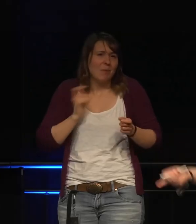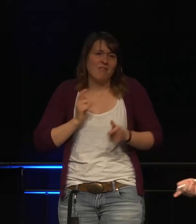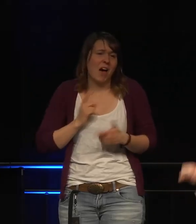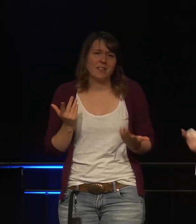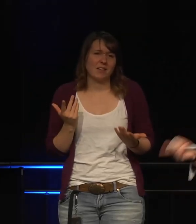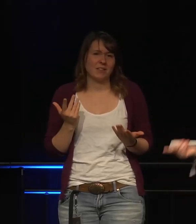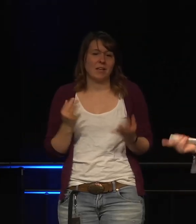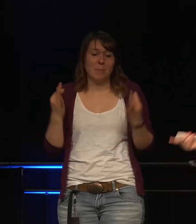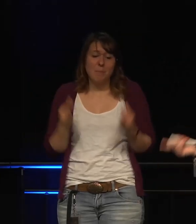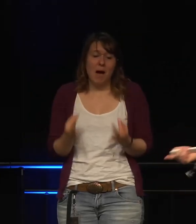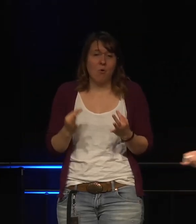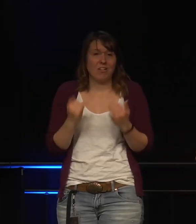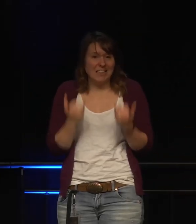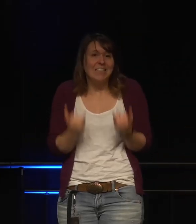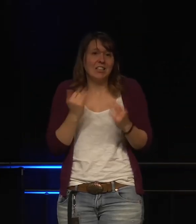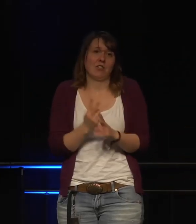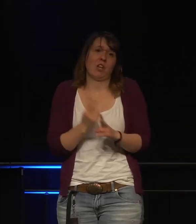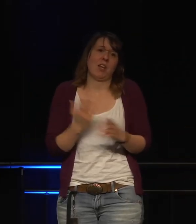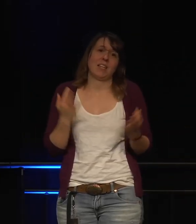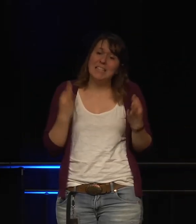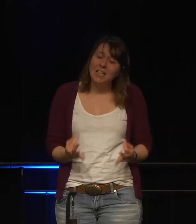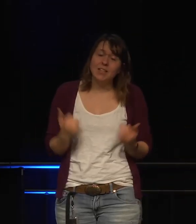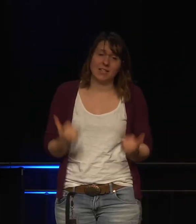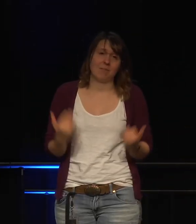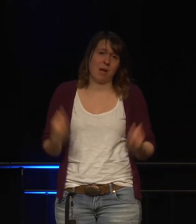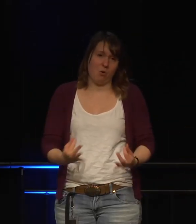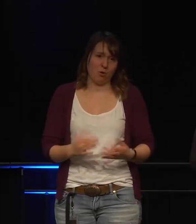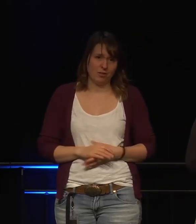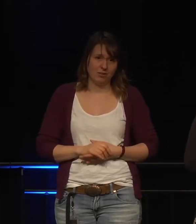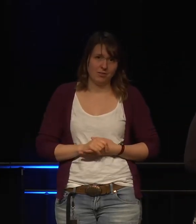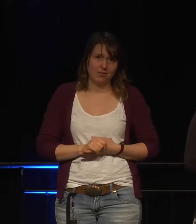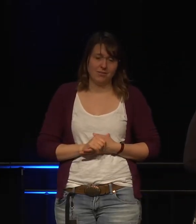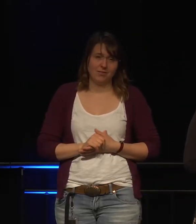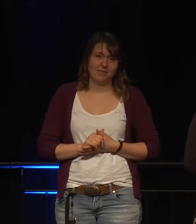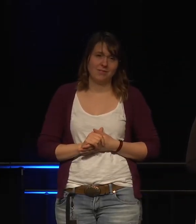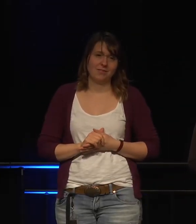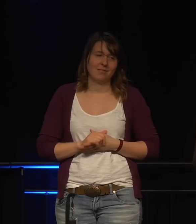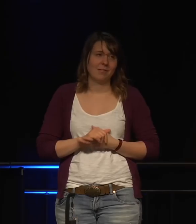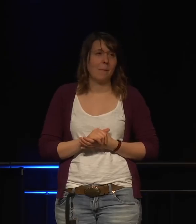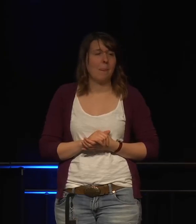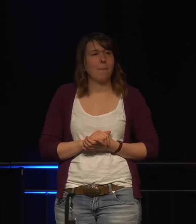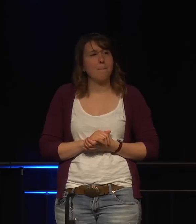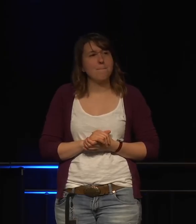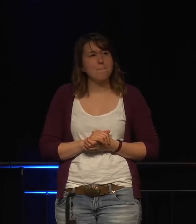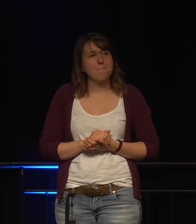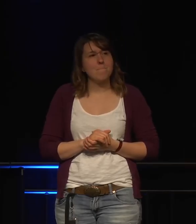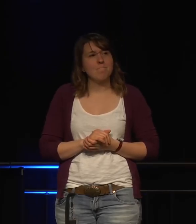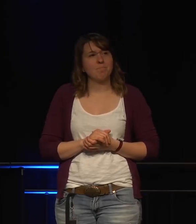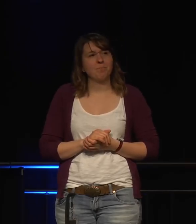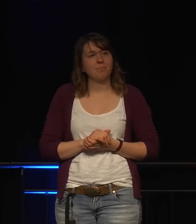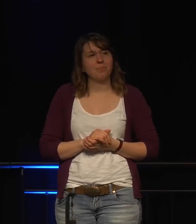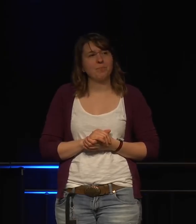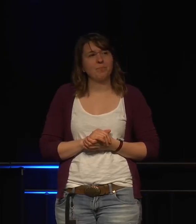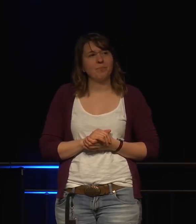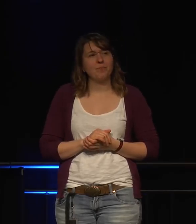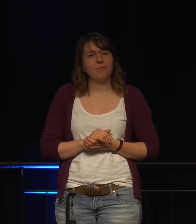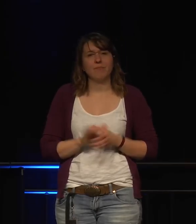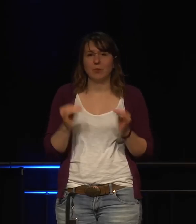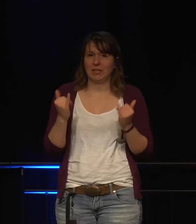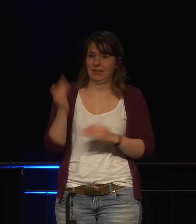says, and security standards for the Internet of Things can't come soon enough. I agree with